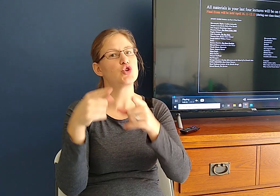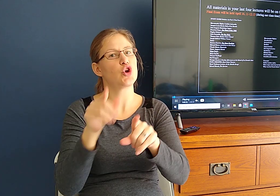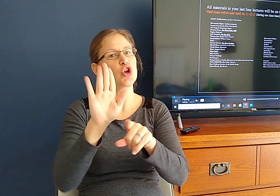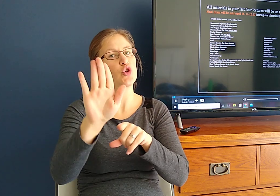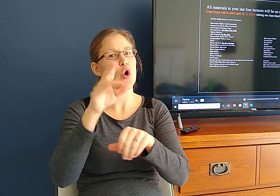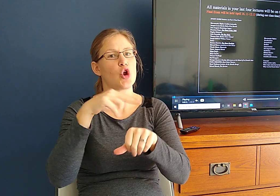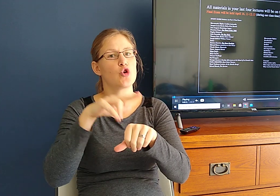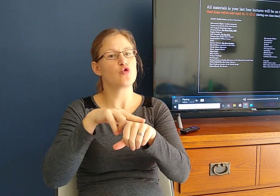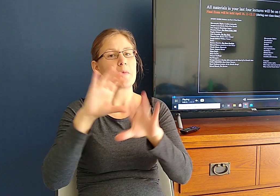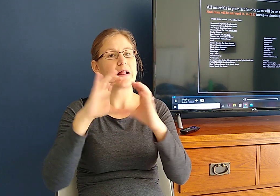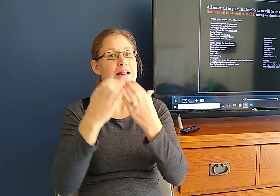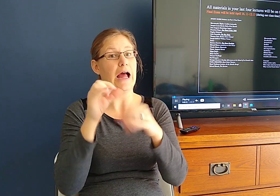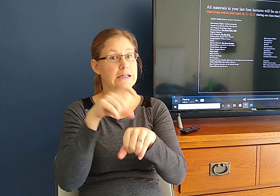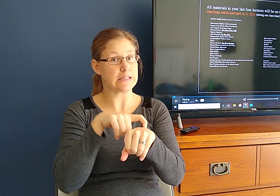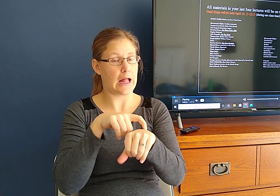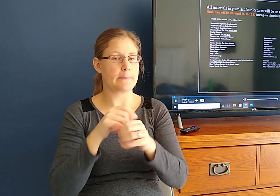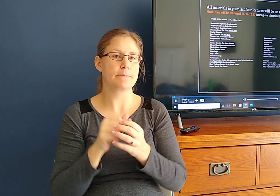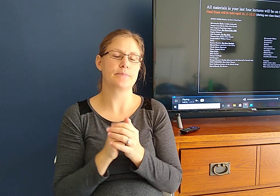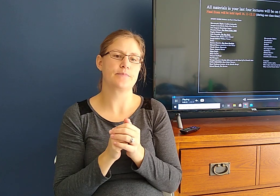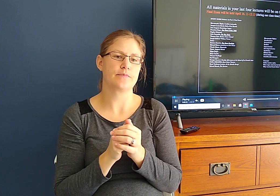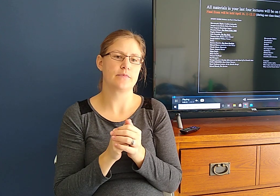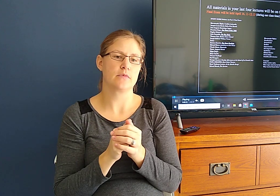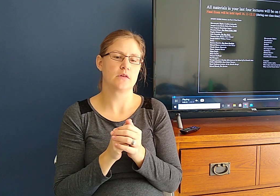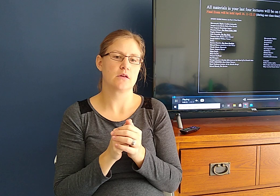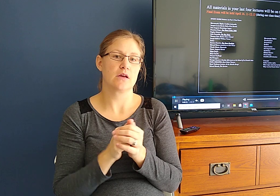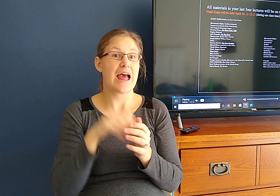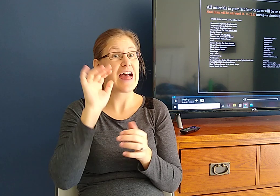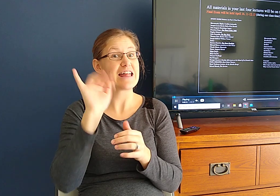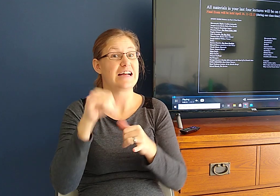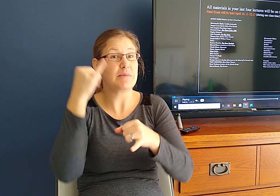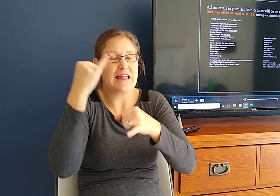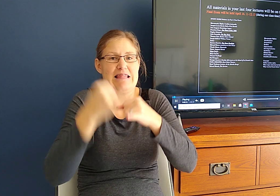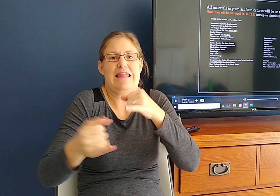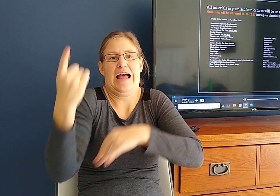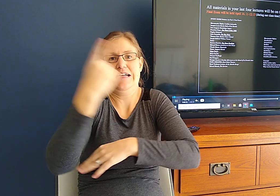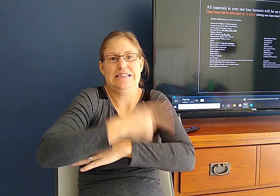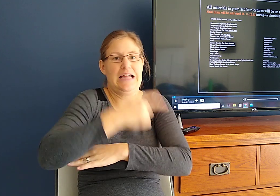normal class time, and that will be our last day of class.